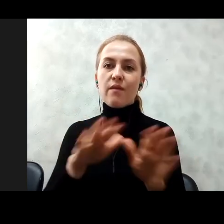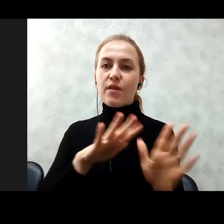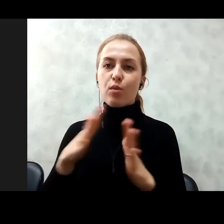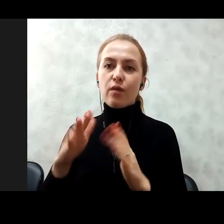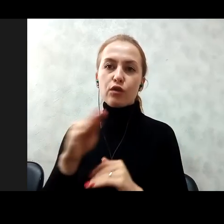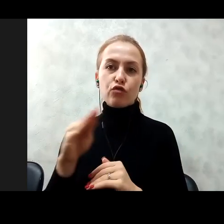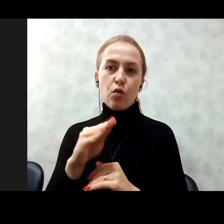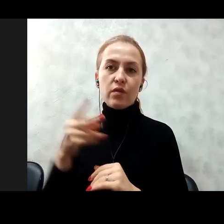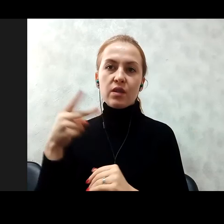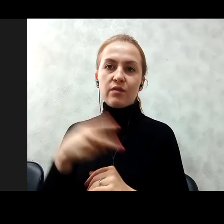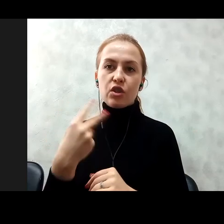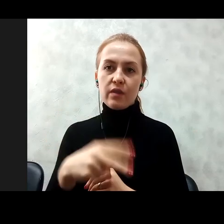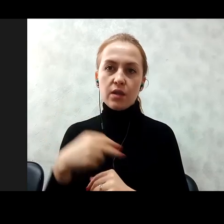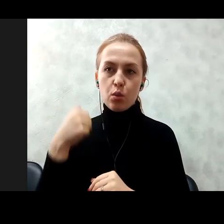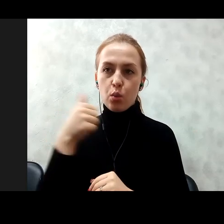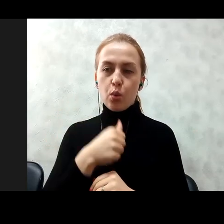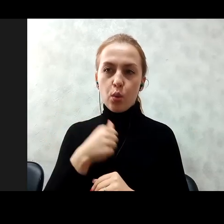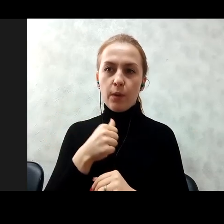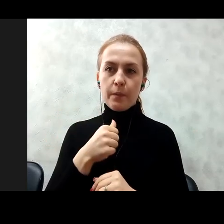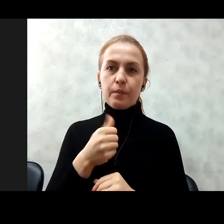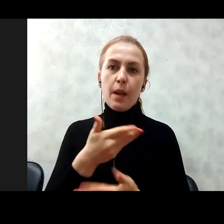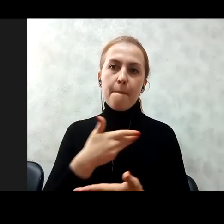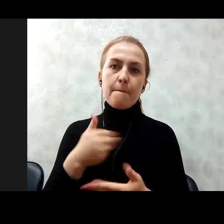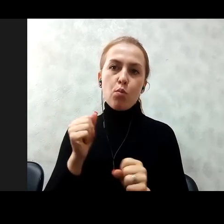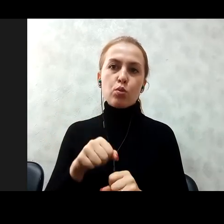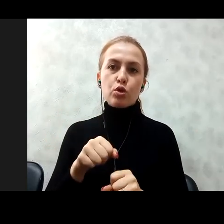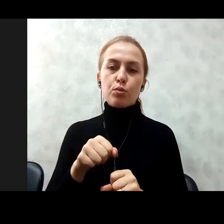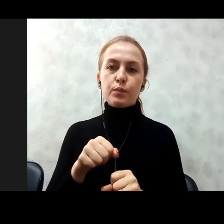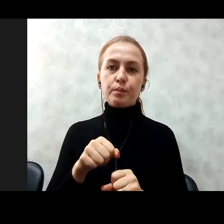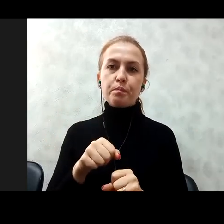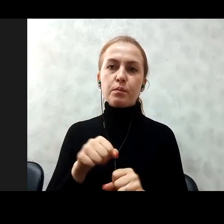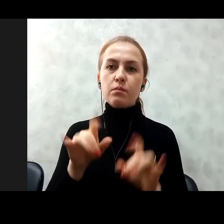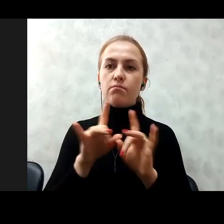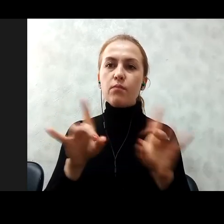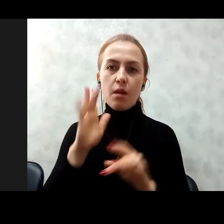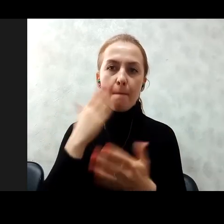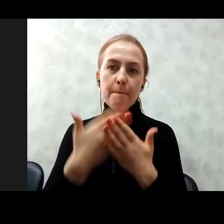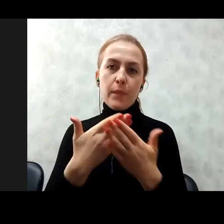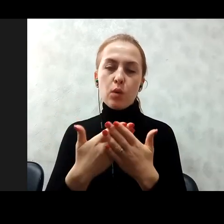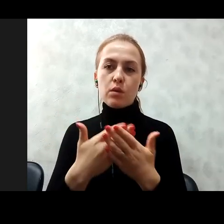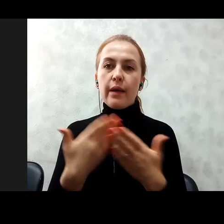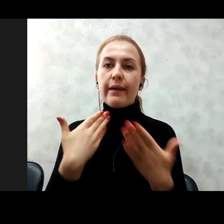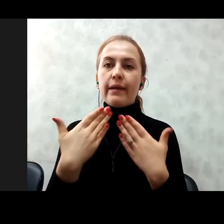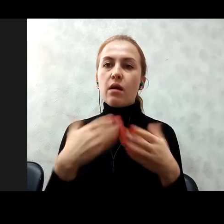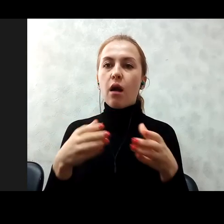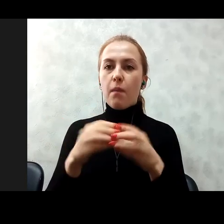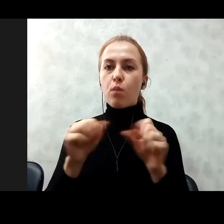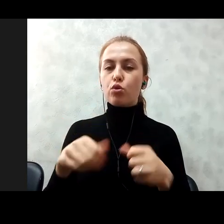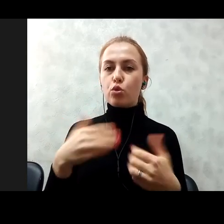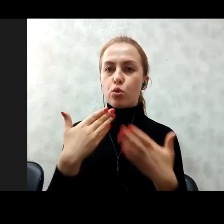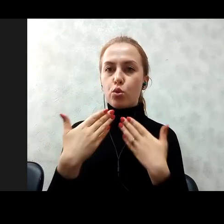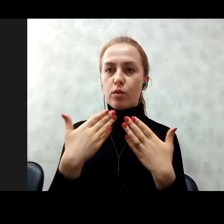due time. So if we are going to have elections in October, so such